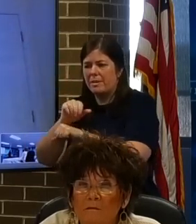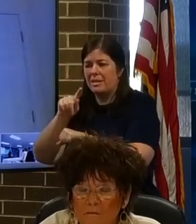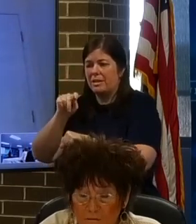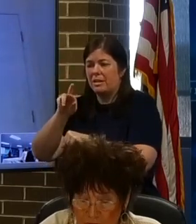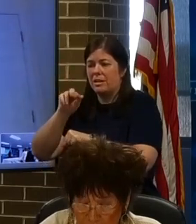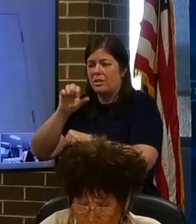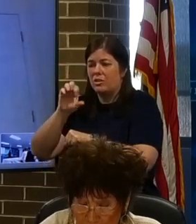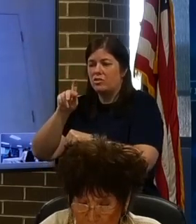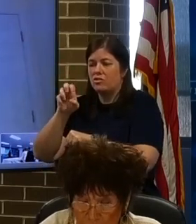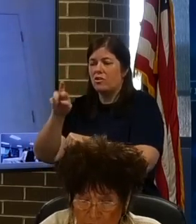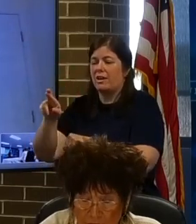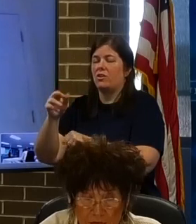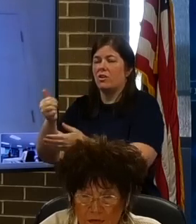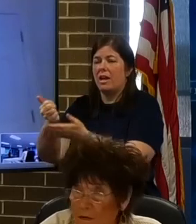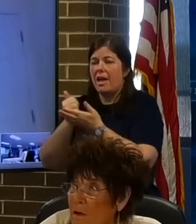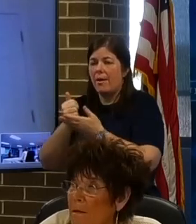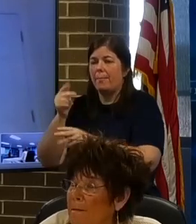for unemployment?